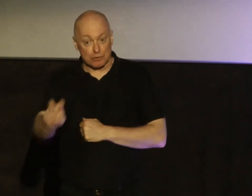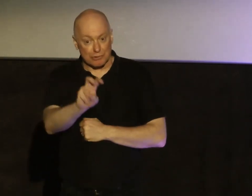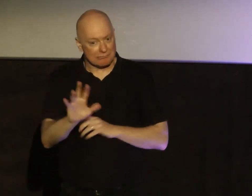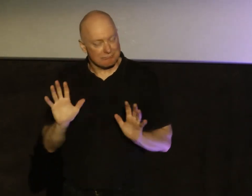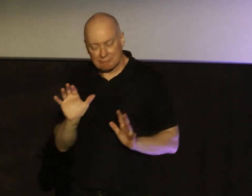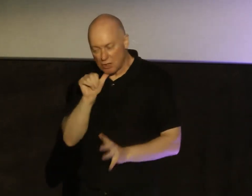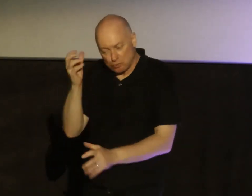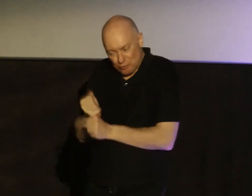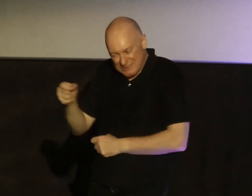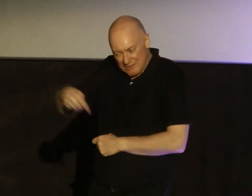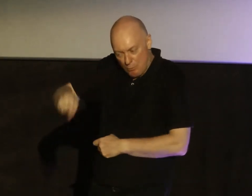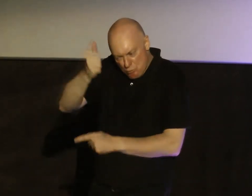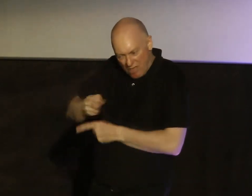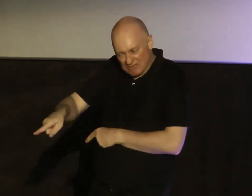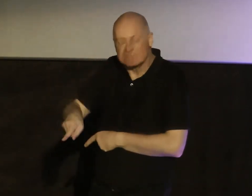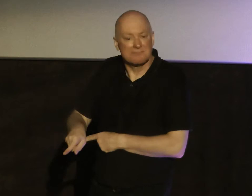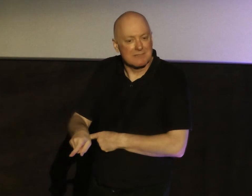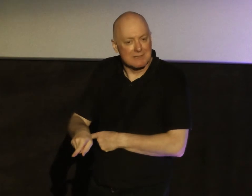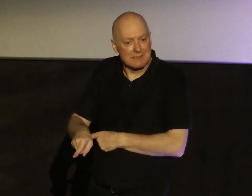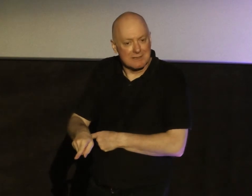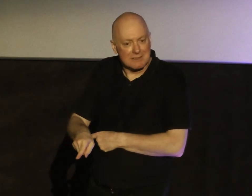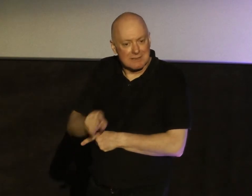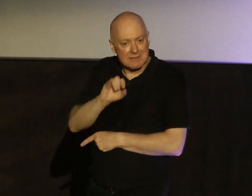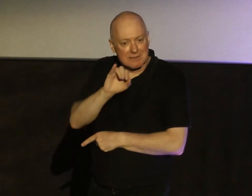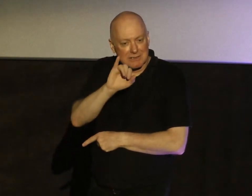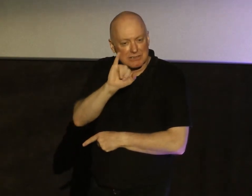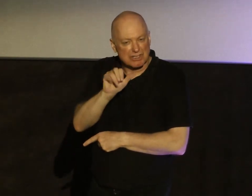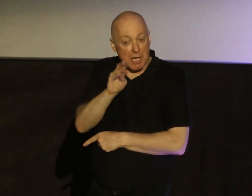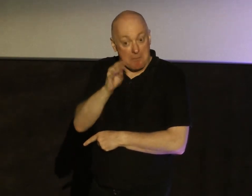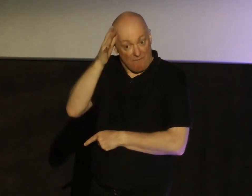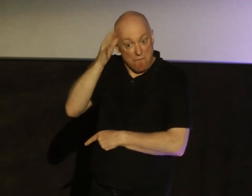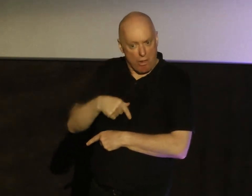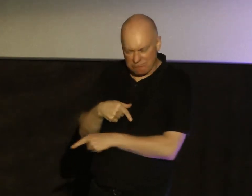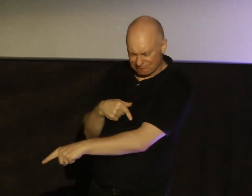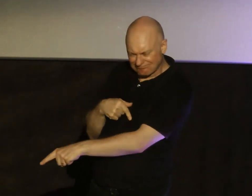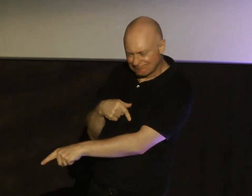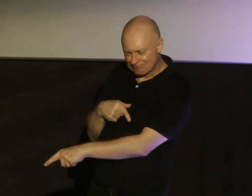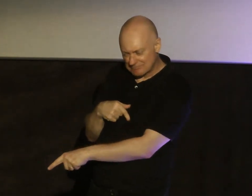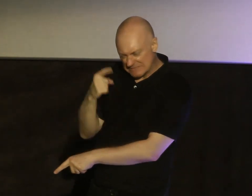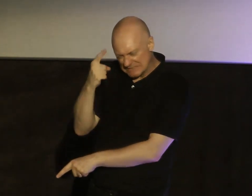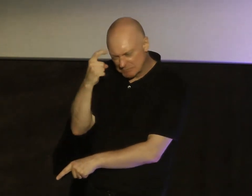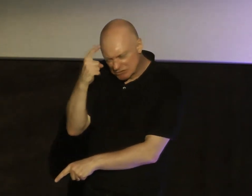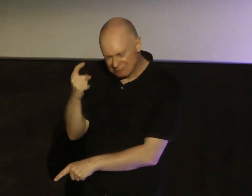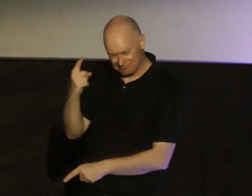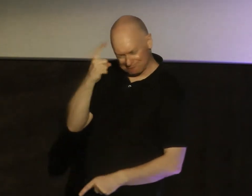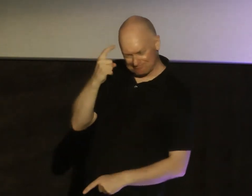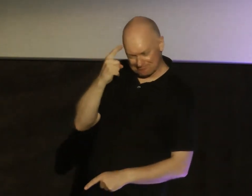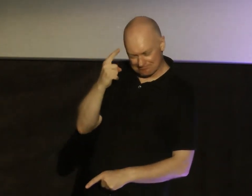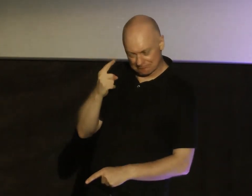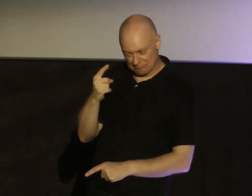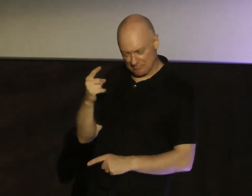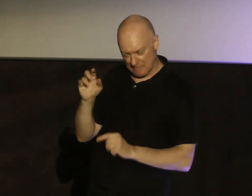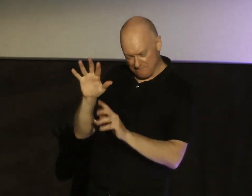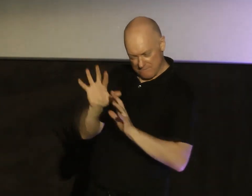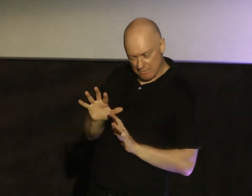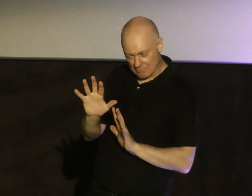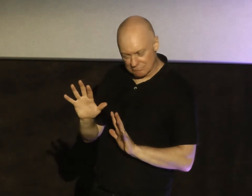food. So there's suspicion, and there's fear. And he's suspicious